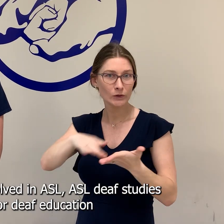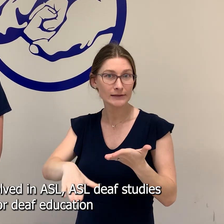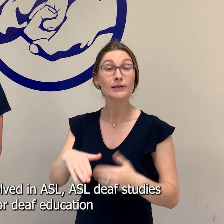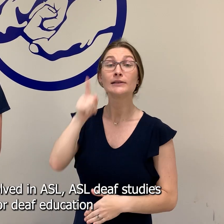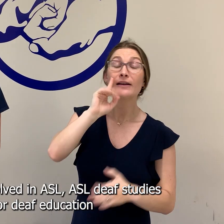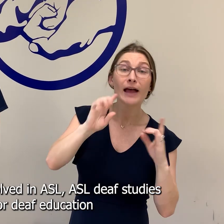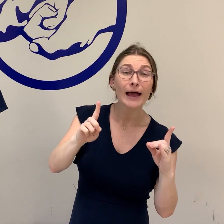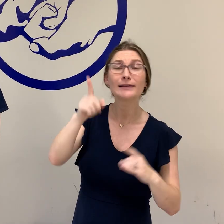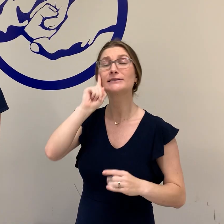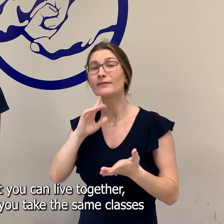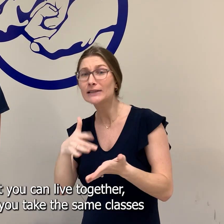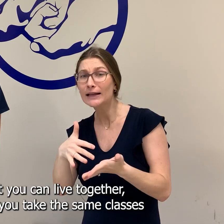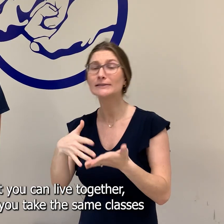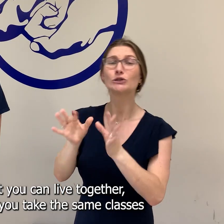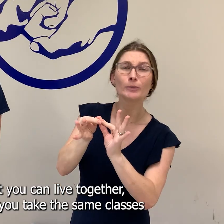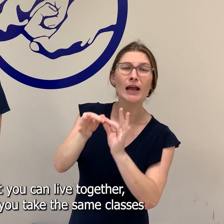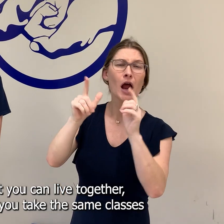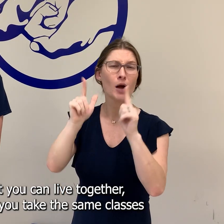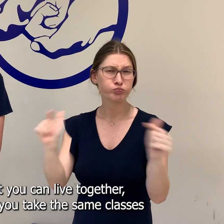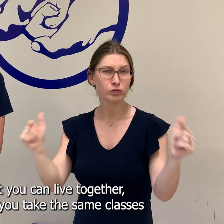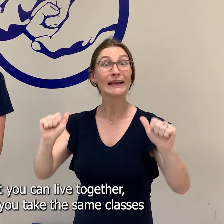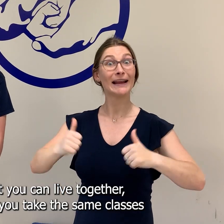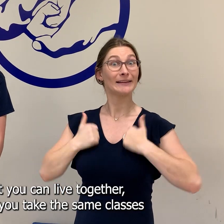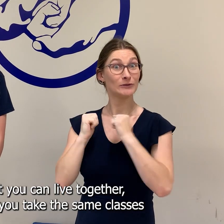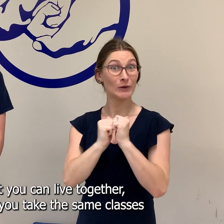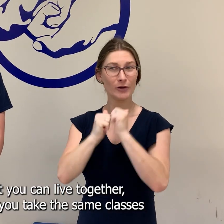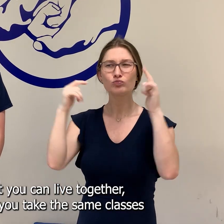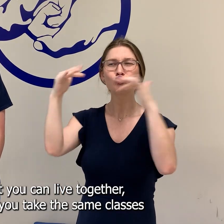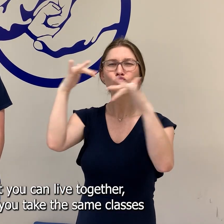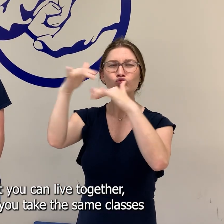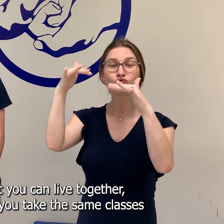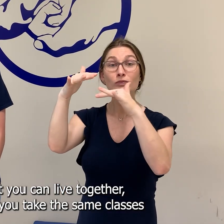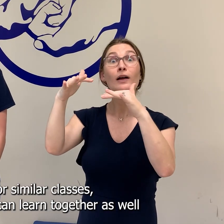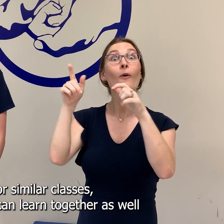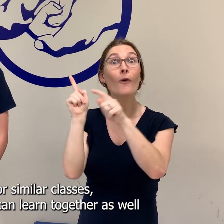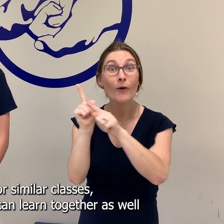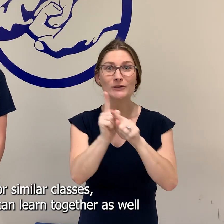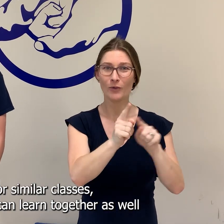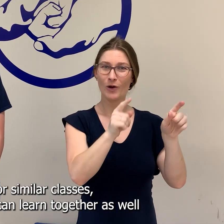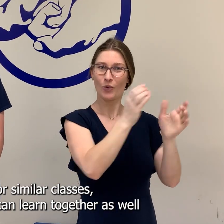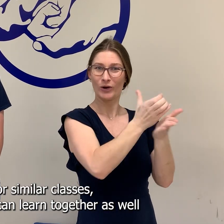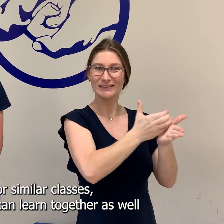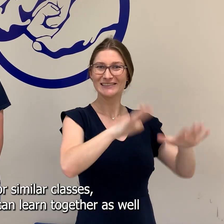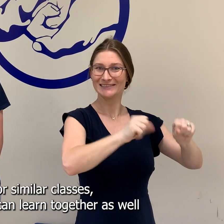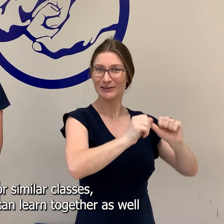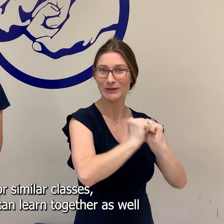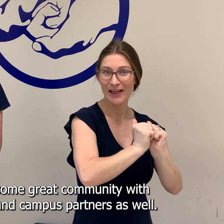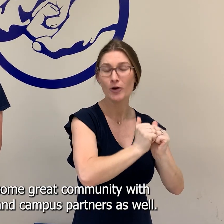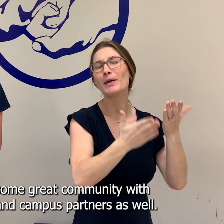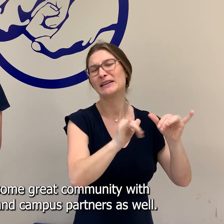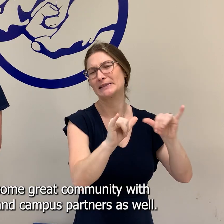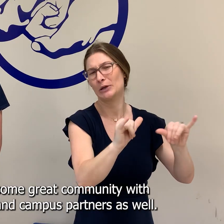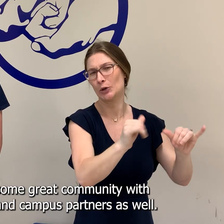Studies, or deaf education, so that you can live together and then you take the same classes or similar classes so that you can learn together as